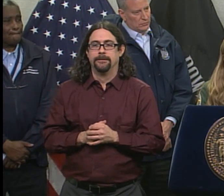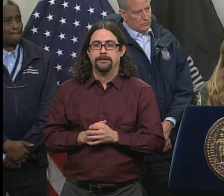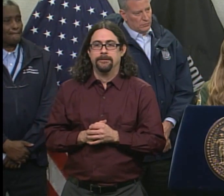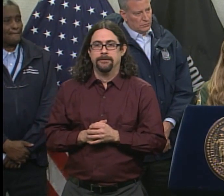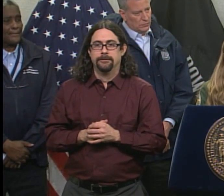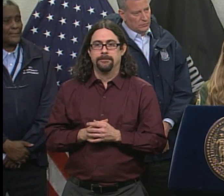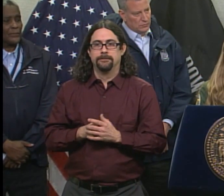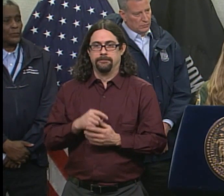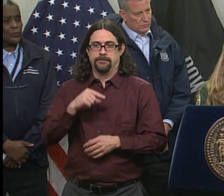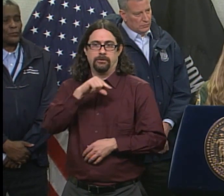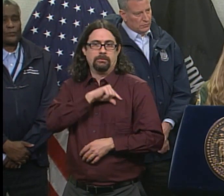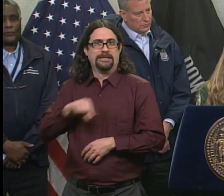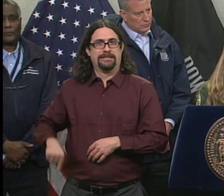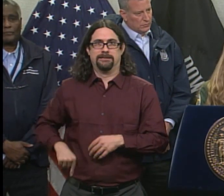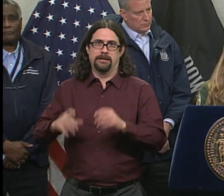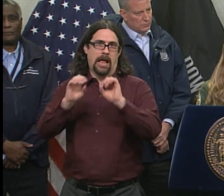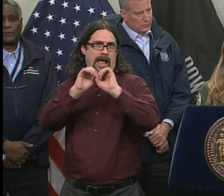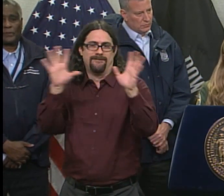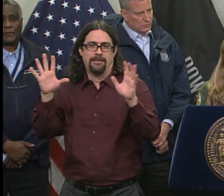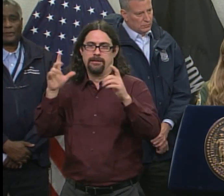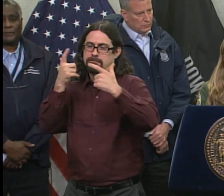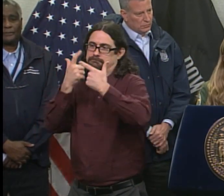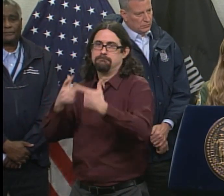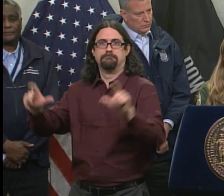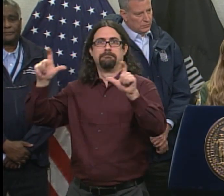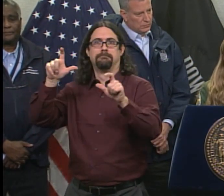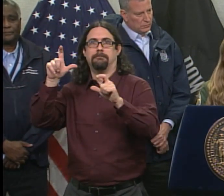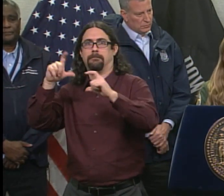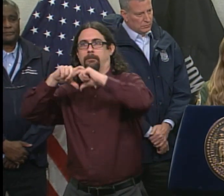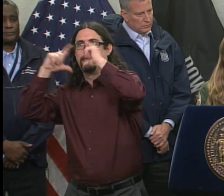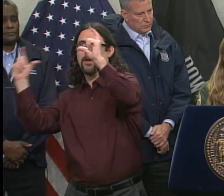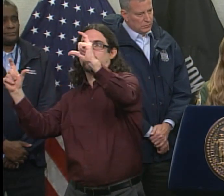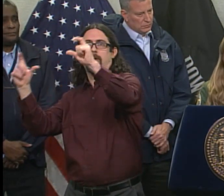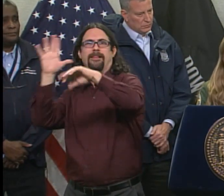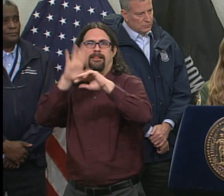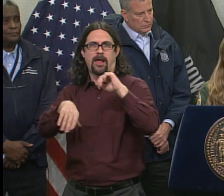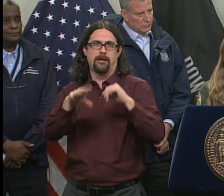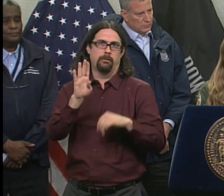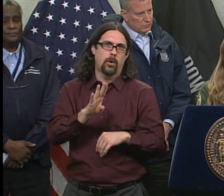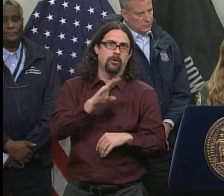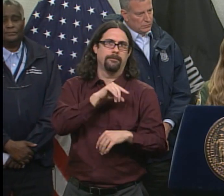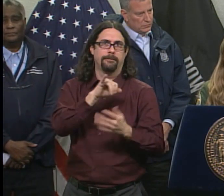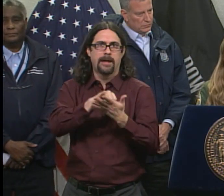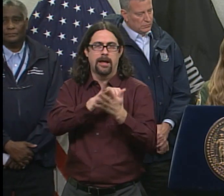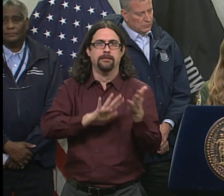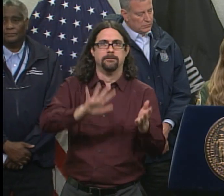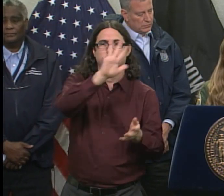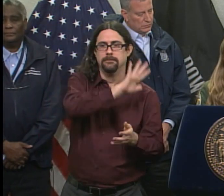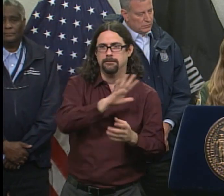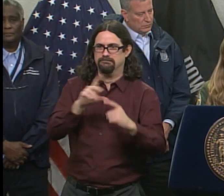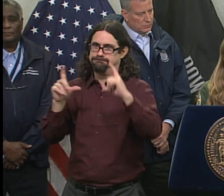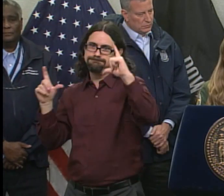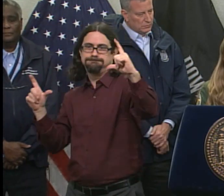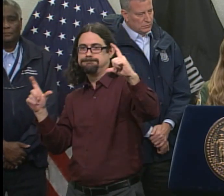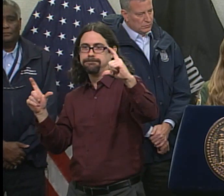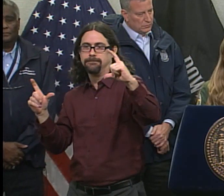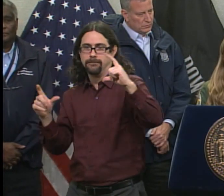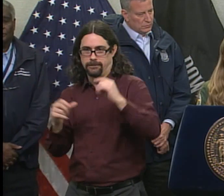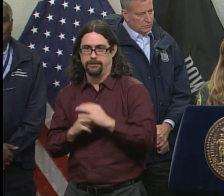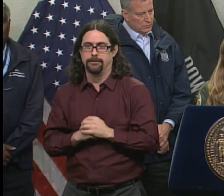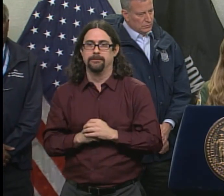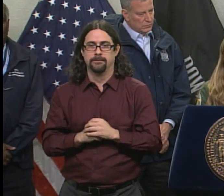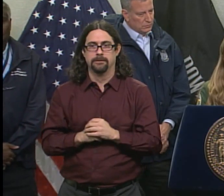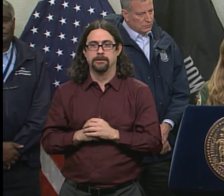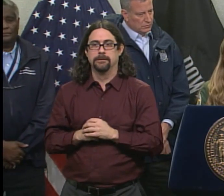lane miles, by an order of magnitude. It also saw more snow. than the other boroughs did. JFK had higher